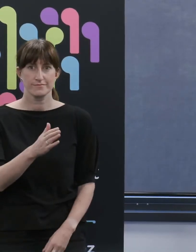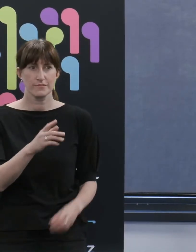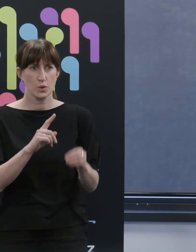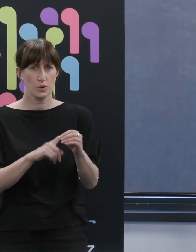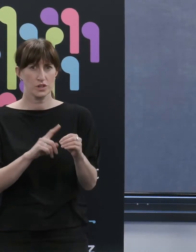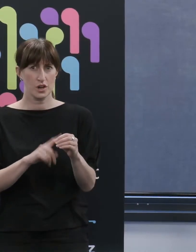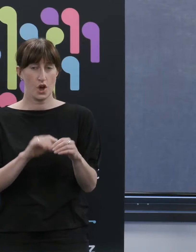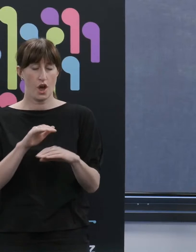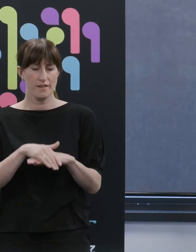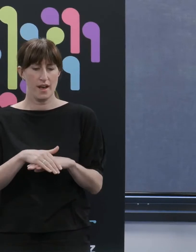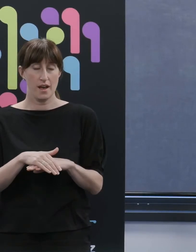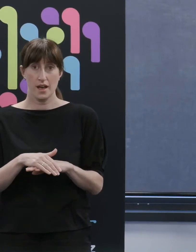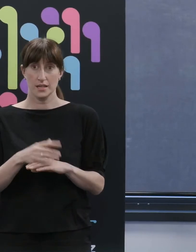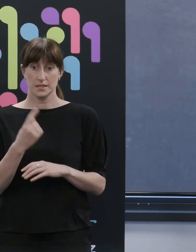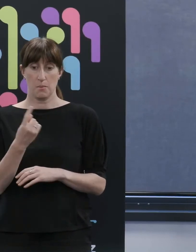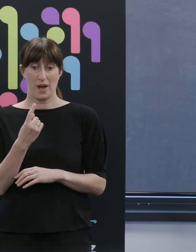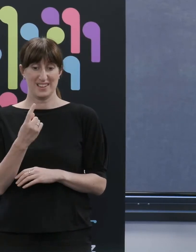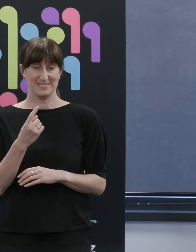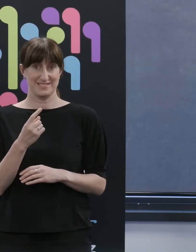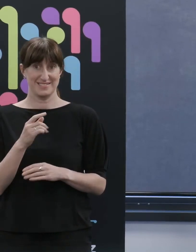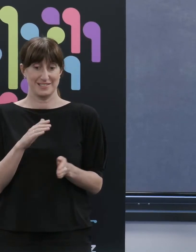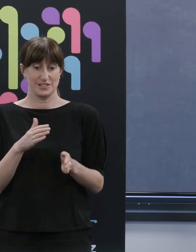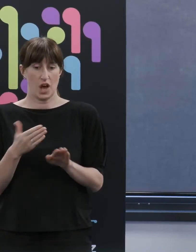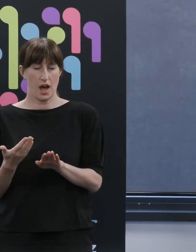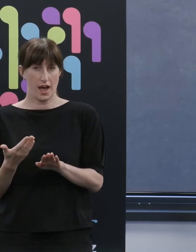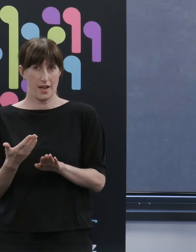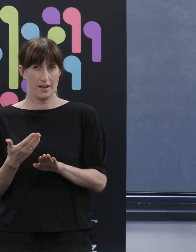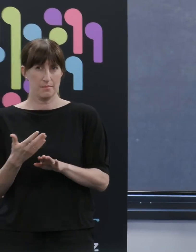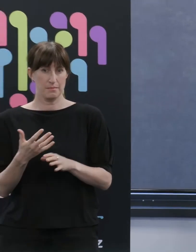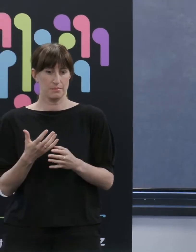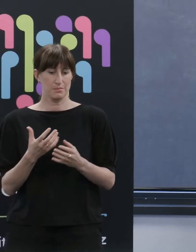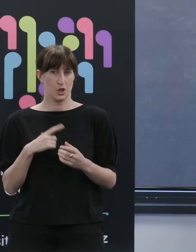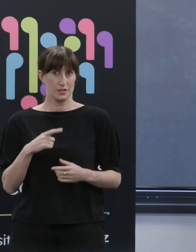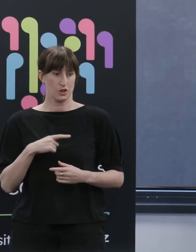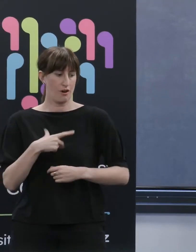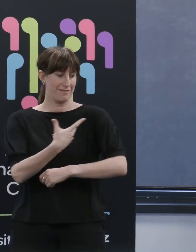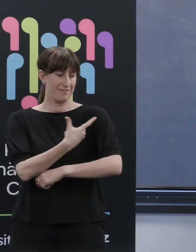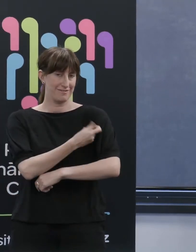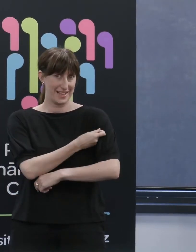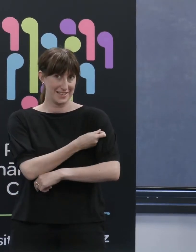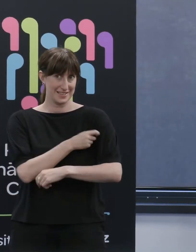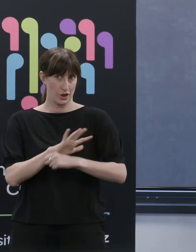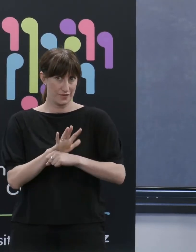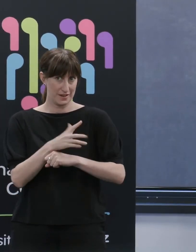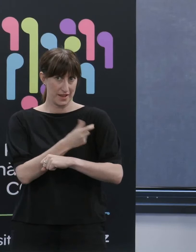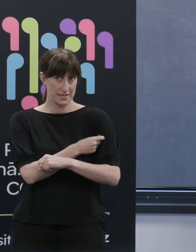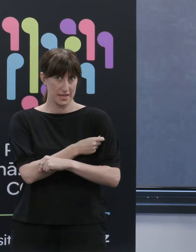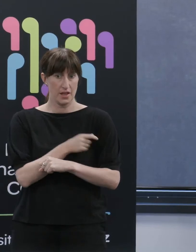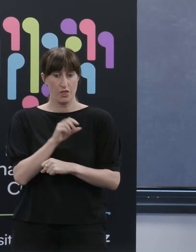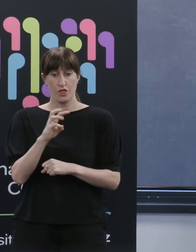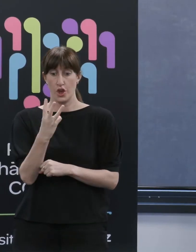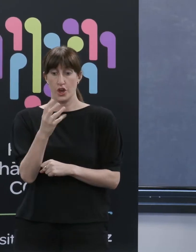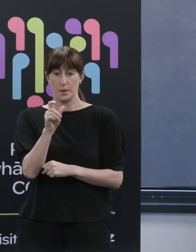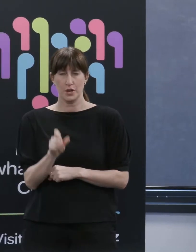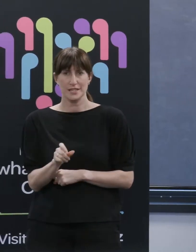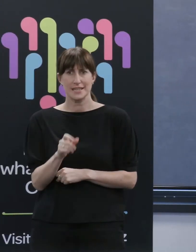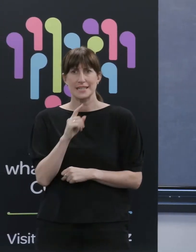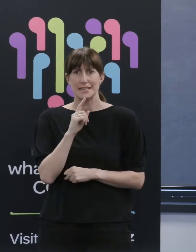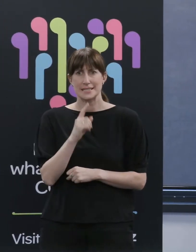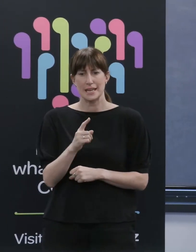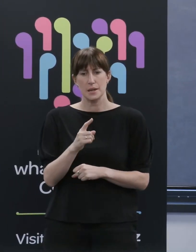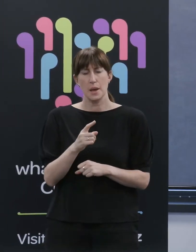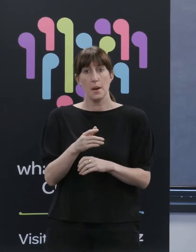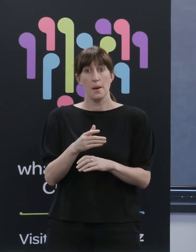death linked to the COVID-19 vaccine, the ministry said that in the weeks prior to his death he received the dose. When prior to his